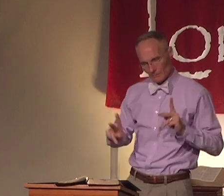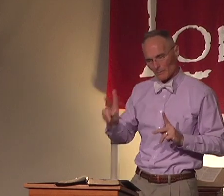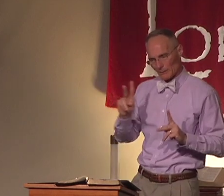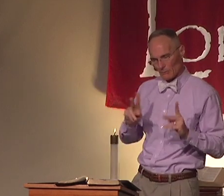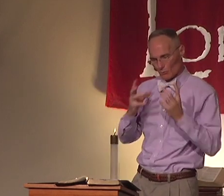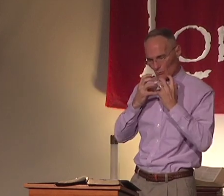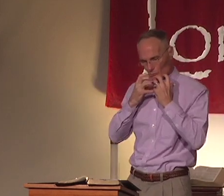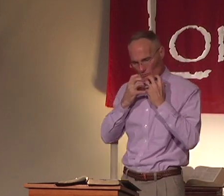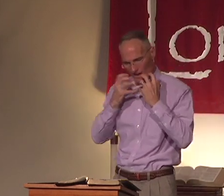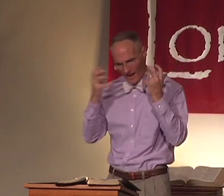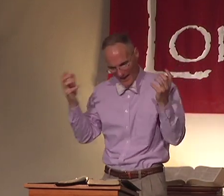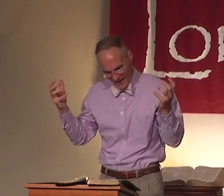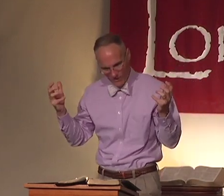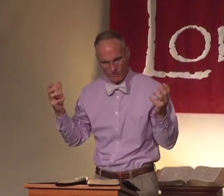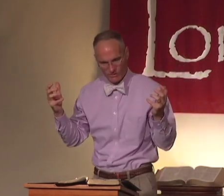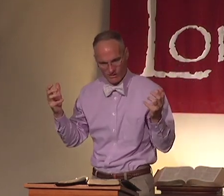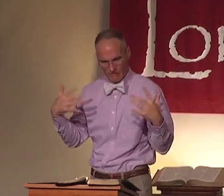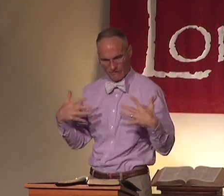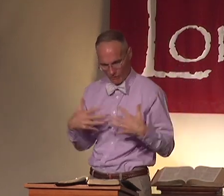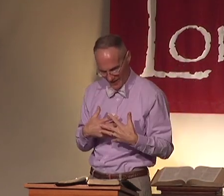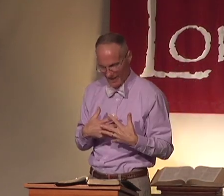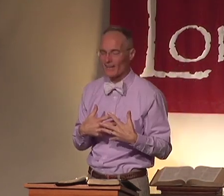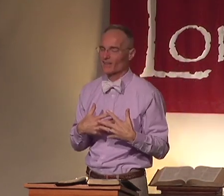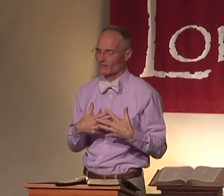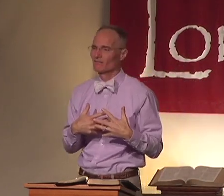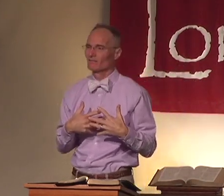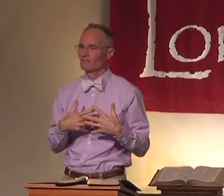You know, God's people cry out in fear,